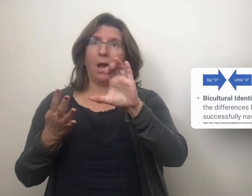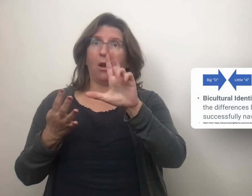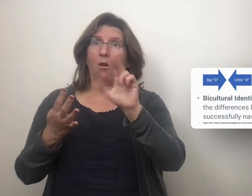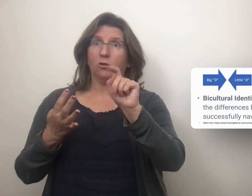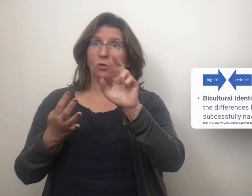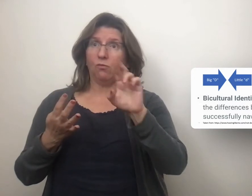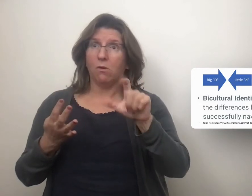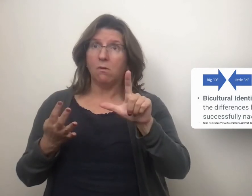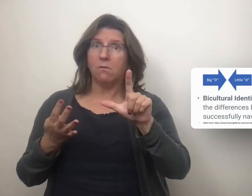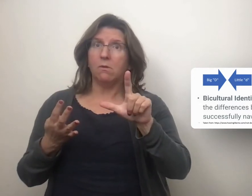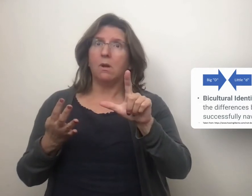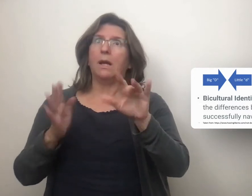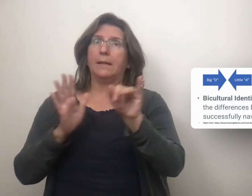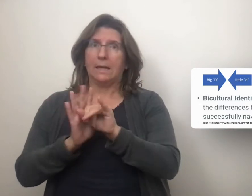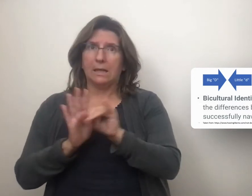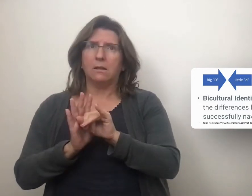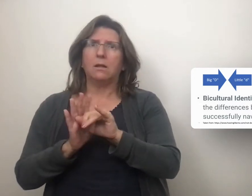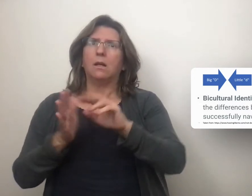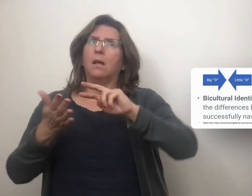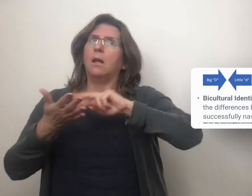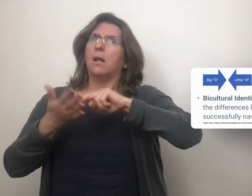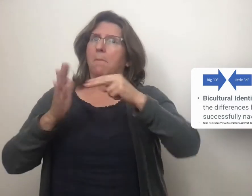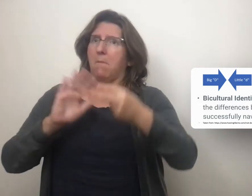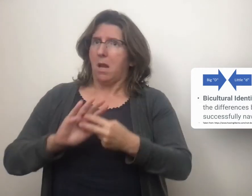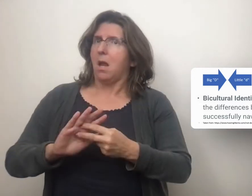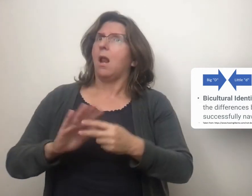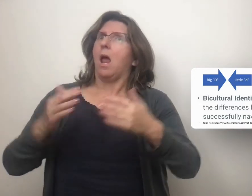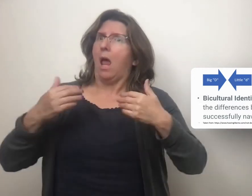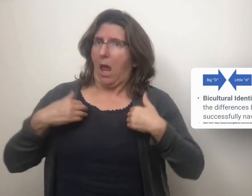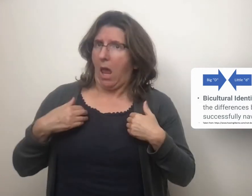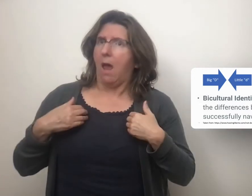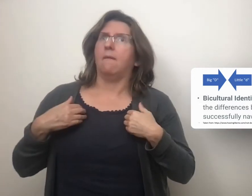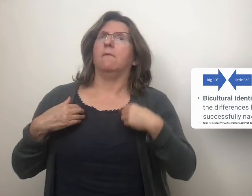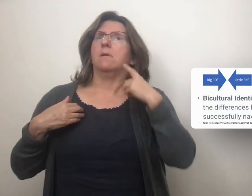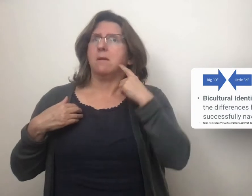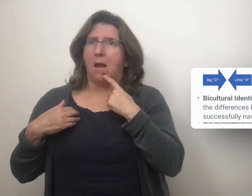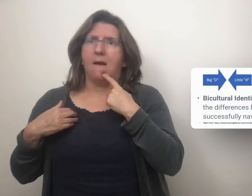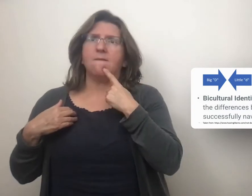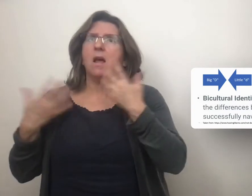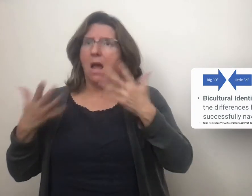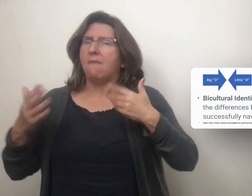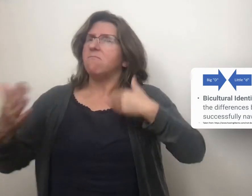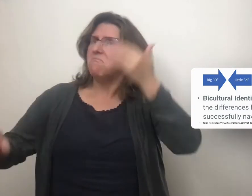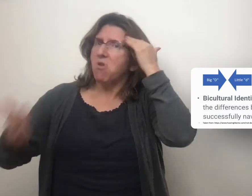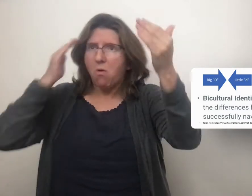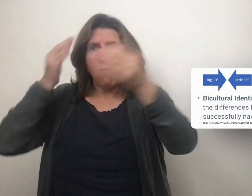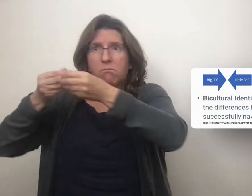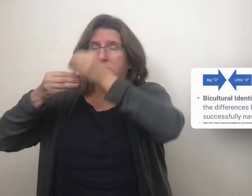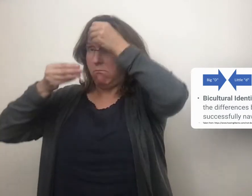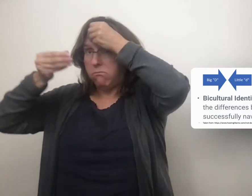Bicultural identity individuals are competent and comfortable in both worlds. They